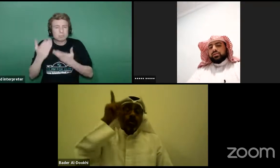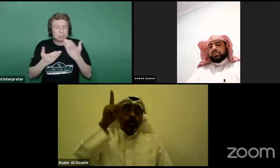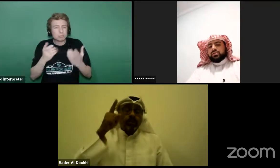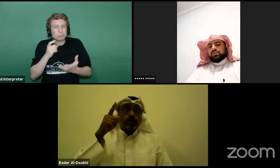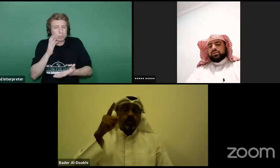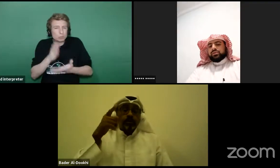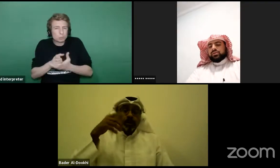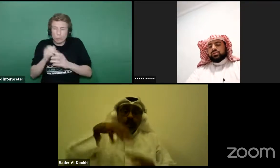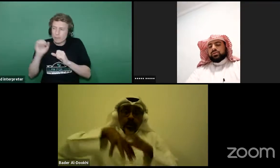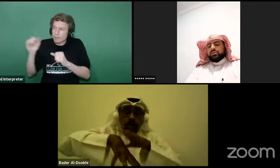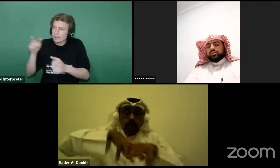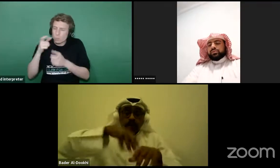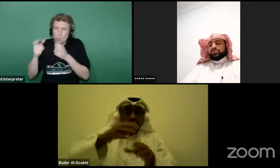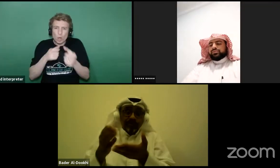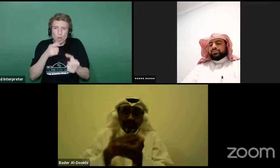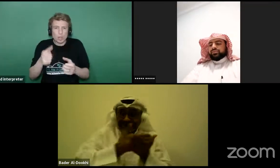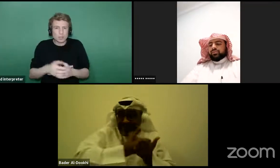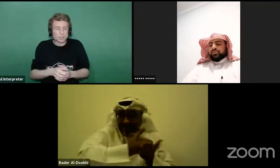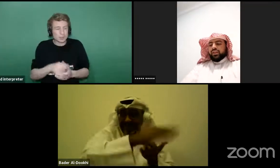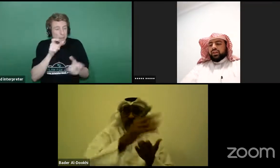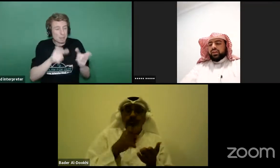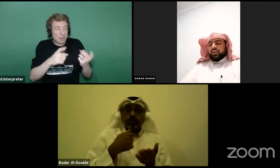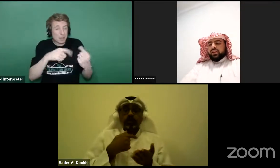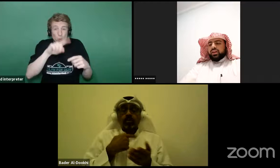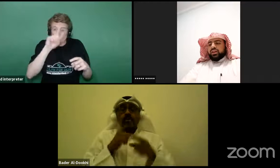of the disbelievers.